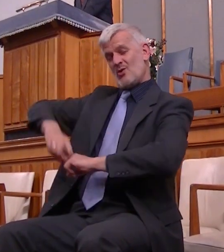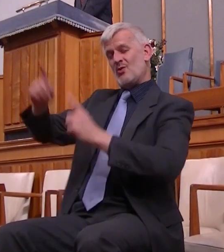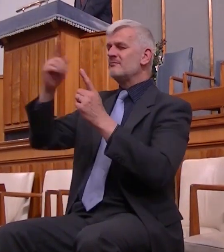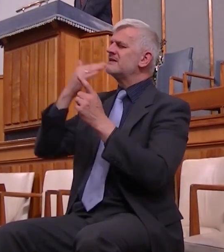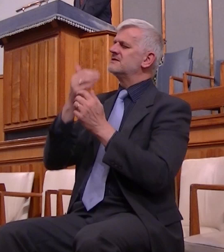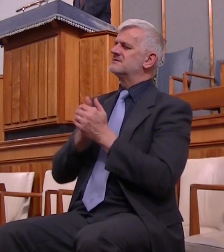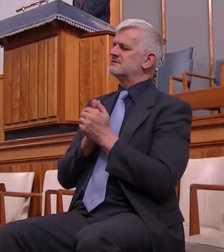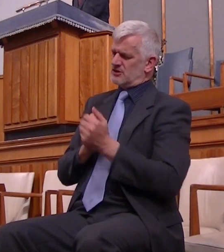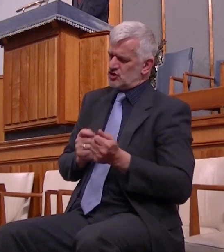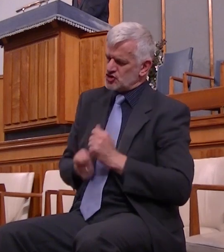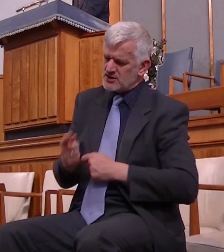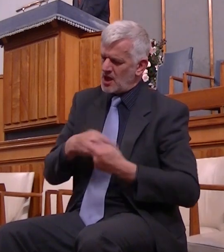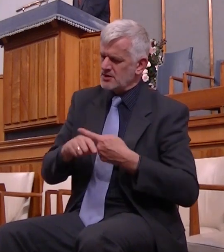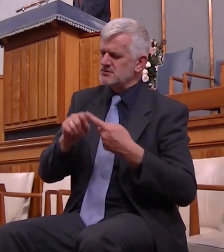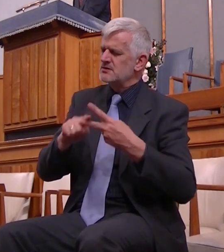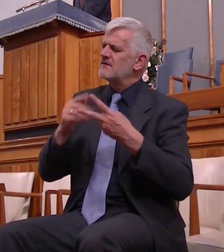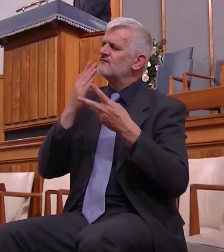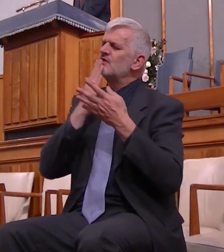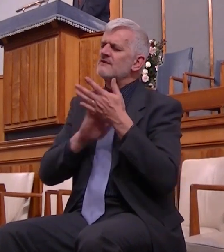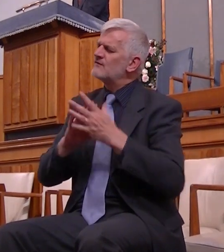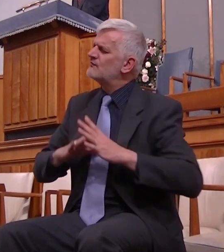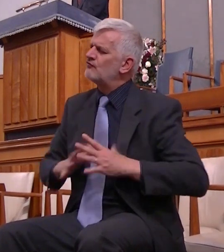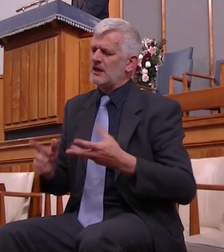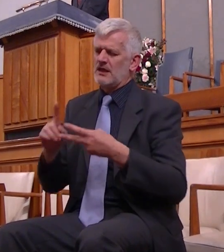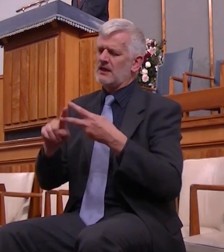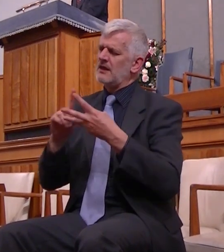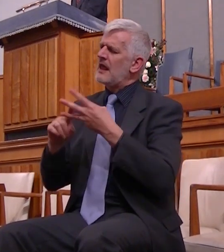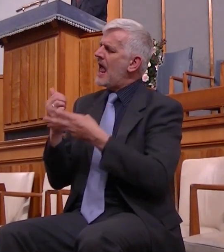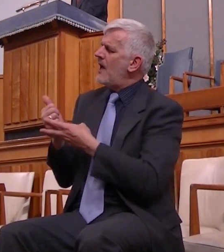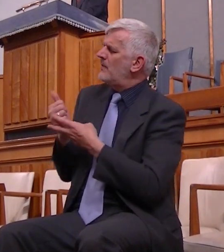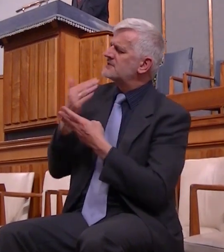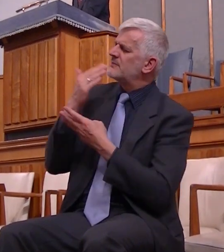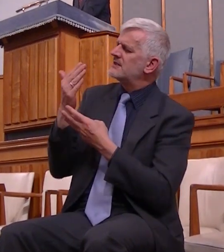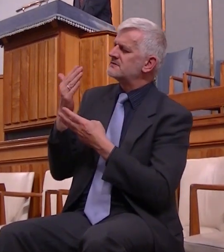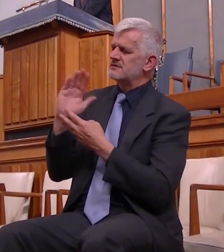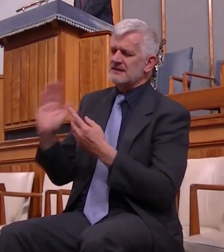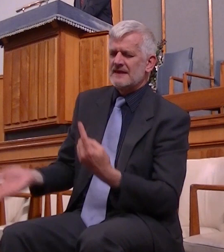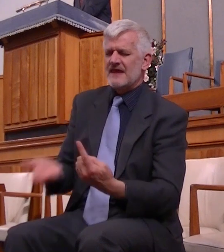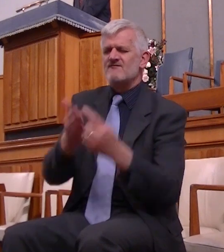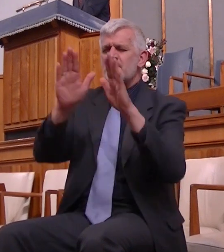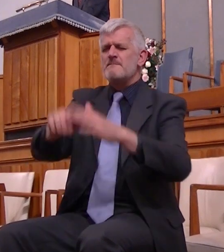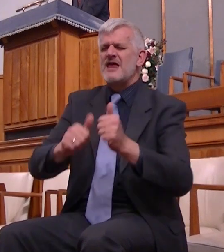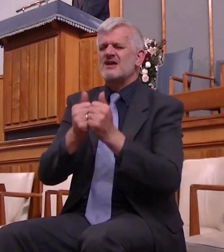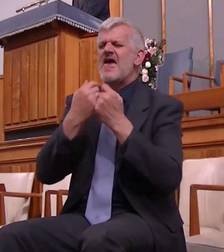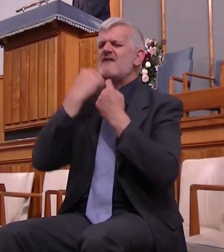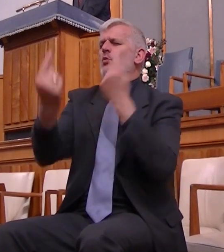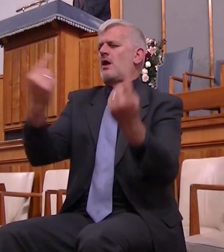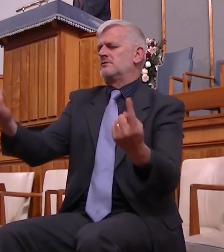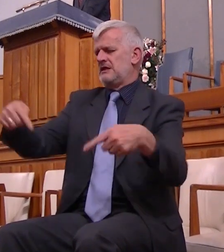Transform us, forgive us freely, and help us. Grant a blessing on all in this place